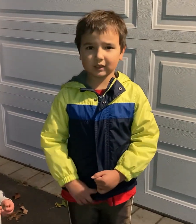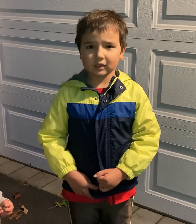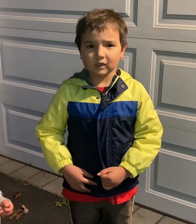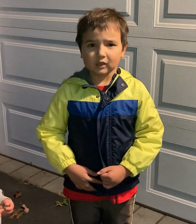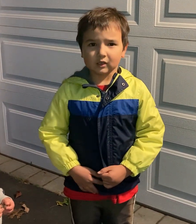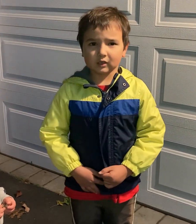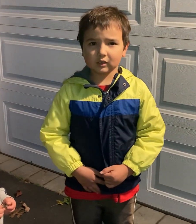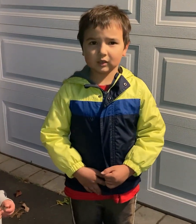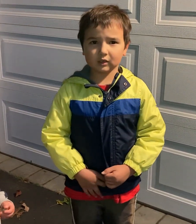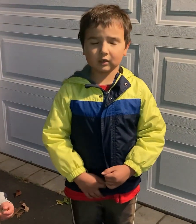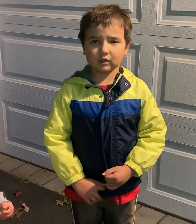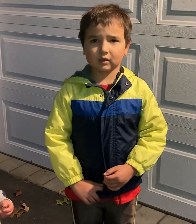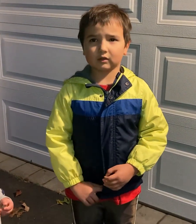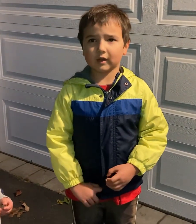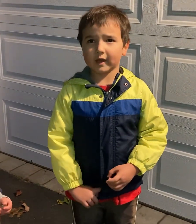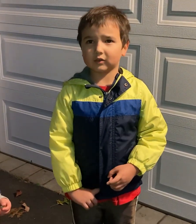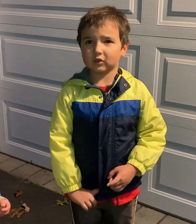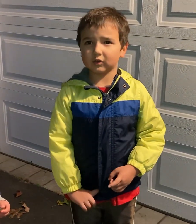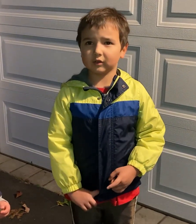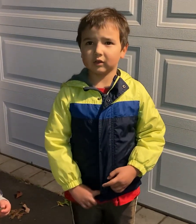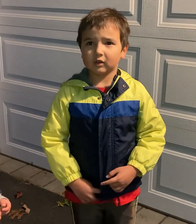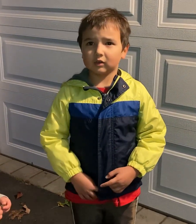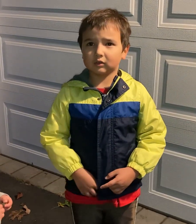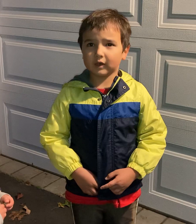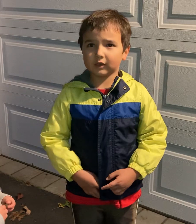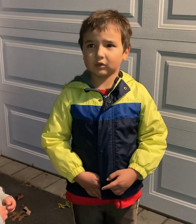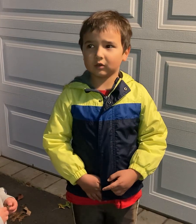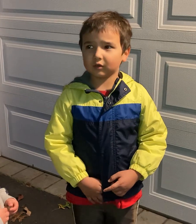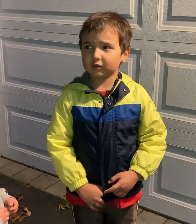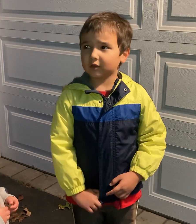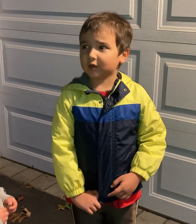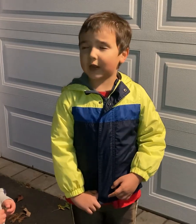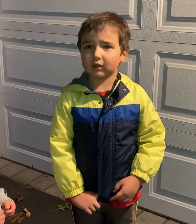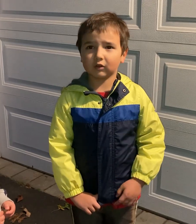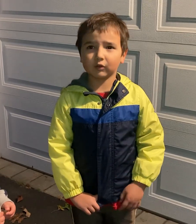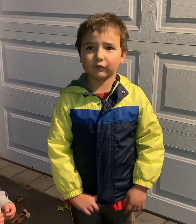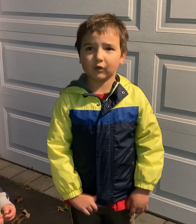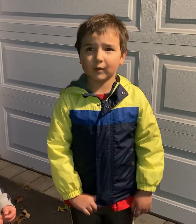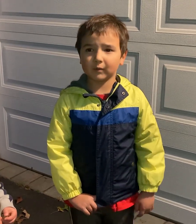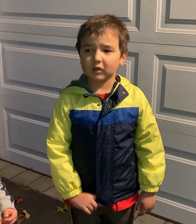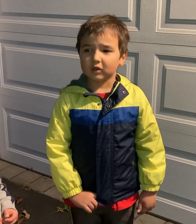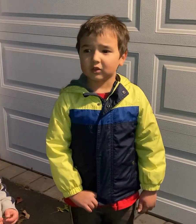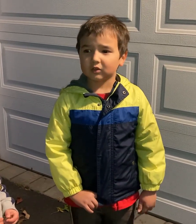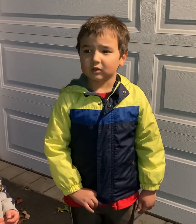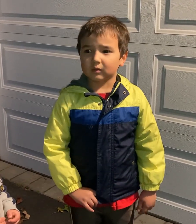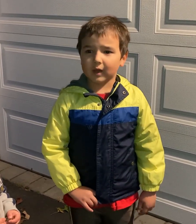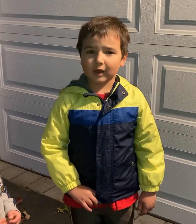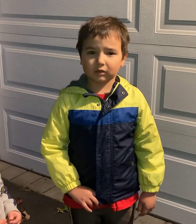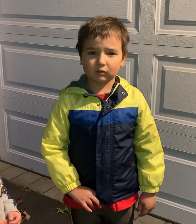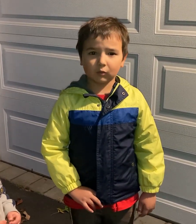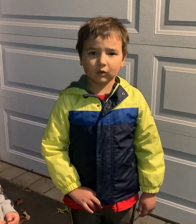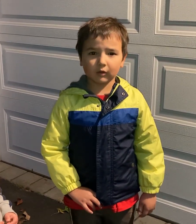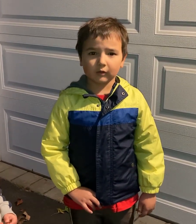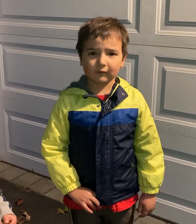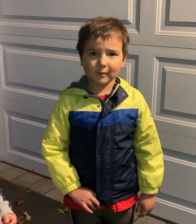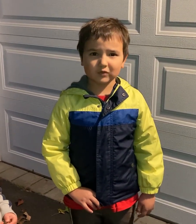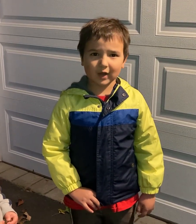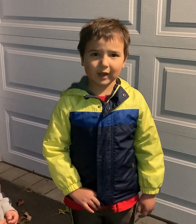letters that I learned at school from Jack